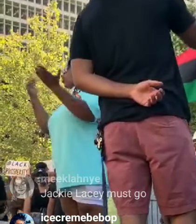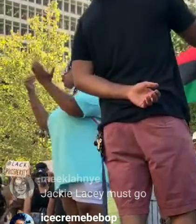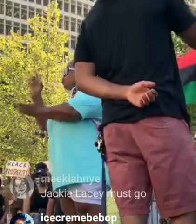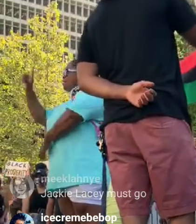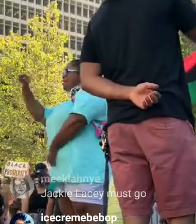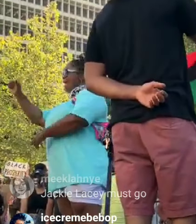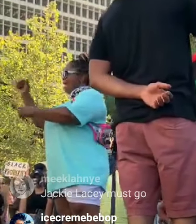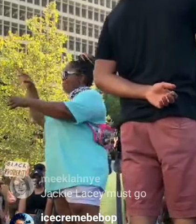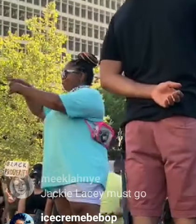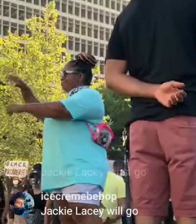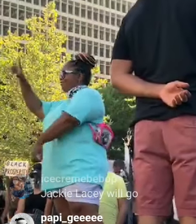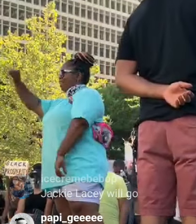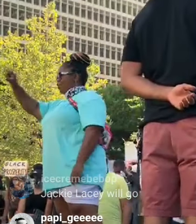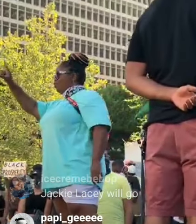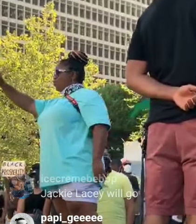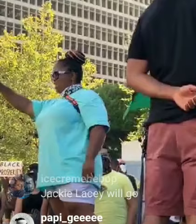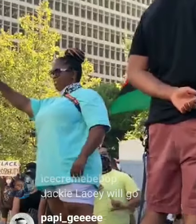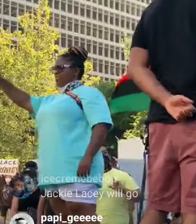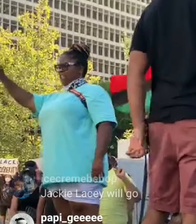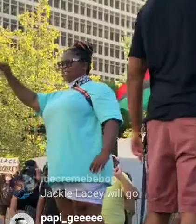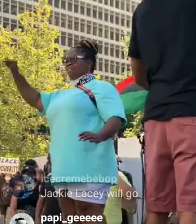New DA for 2020! New DA for 2020!